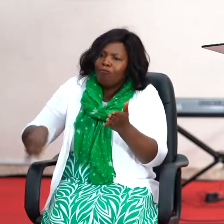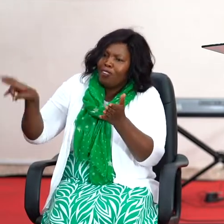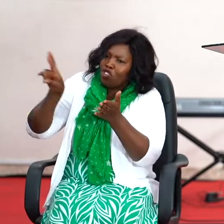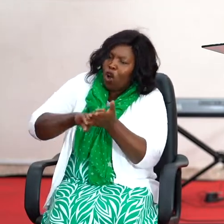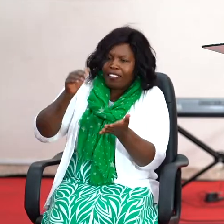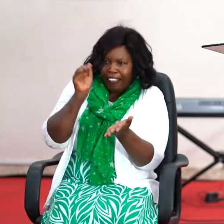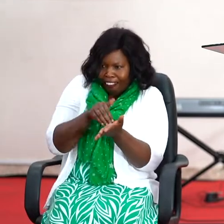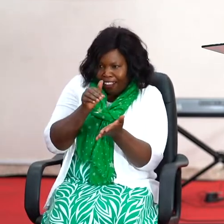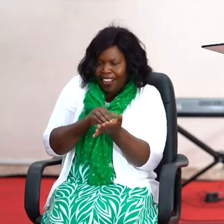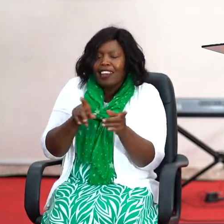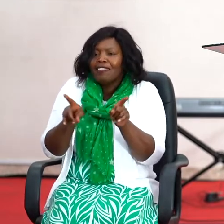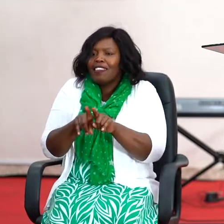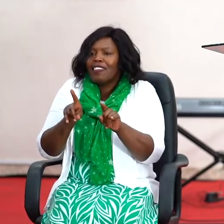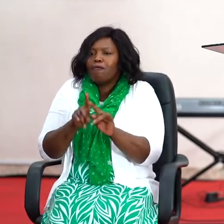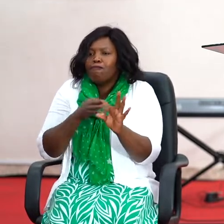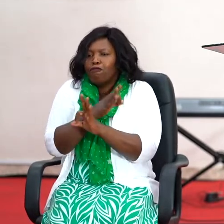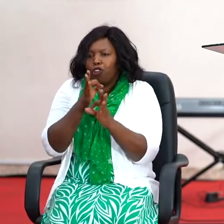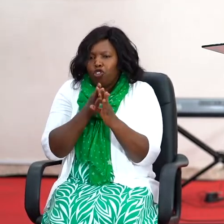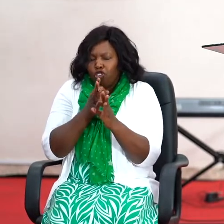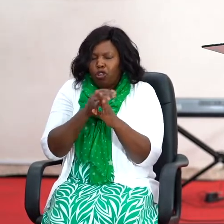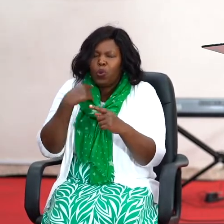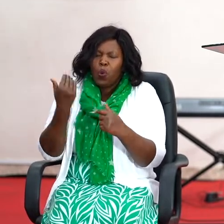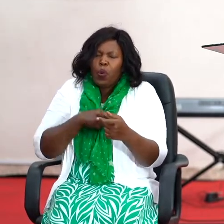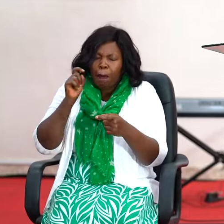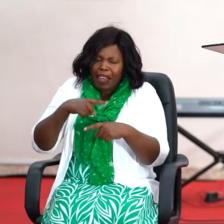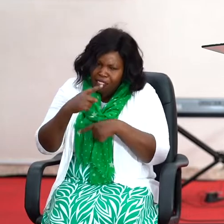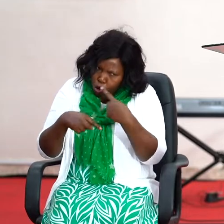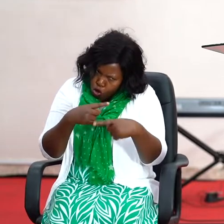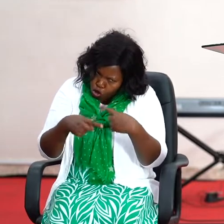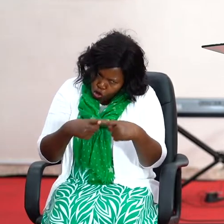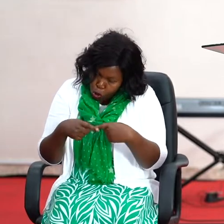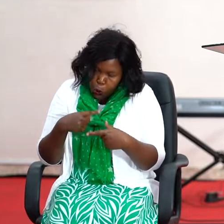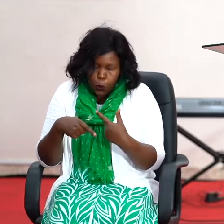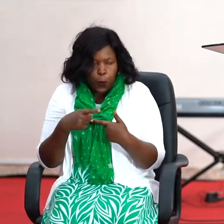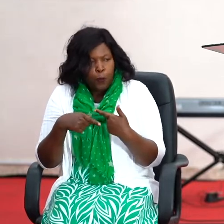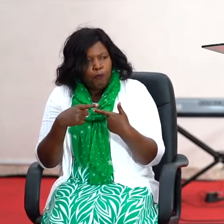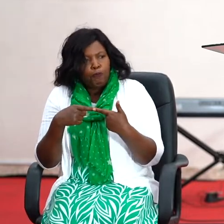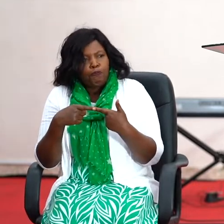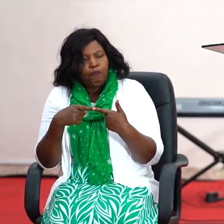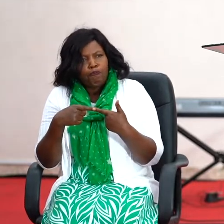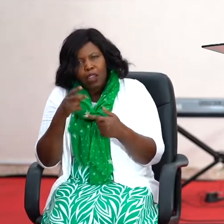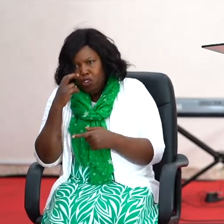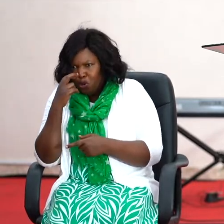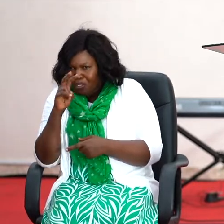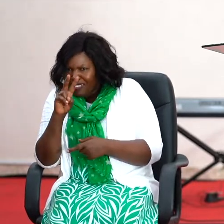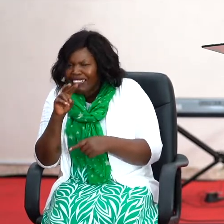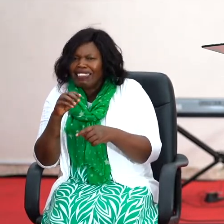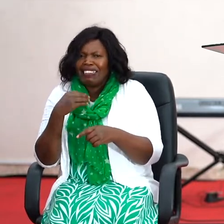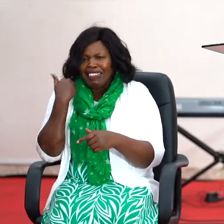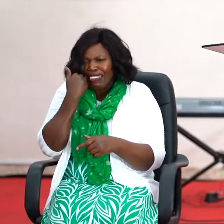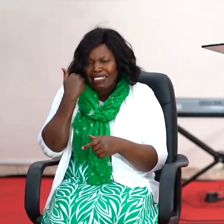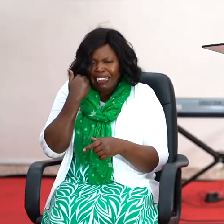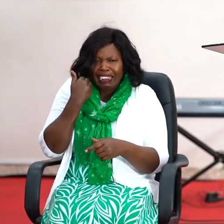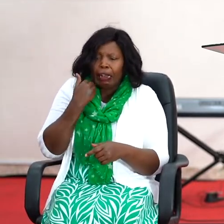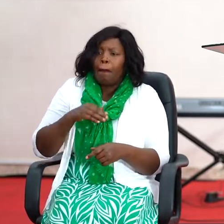us again as a fellowship. We need to continue. You know, you look at the disease, how it's killing